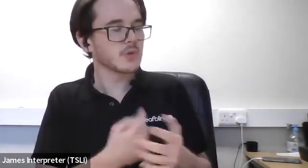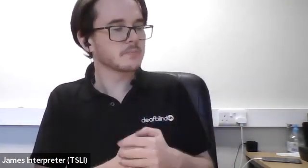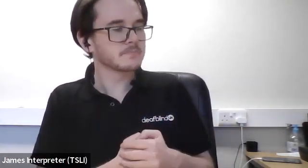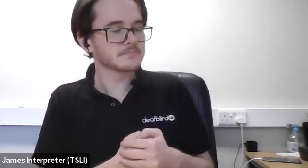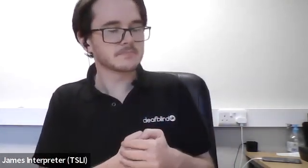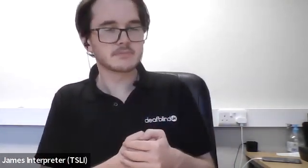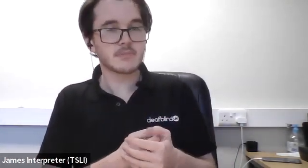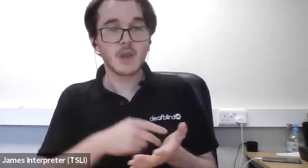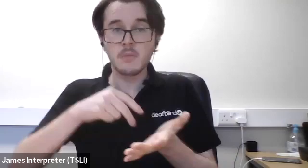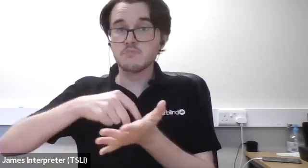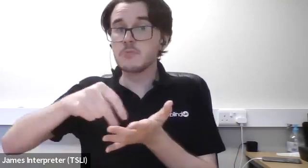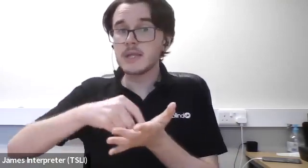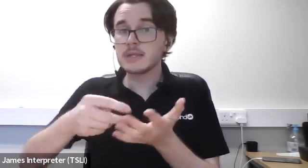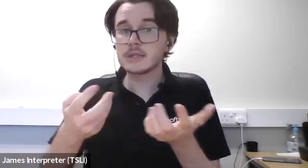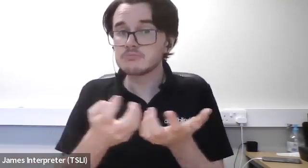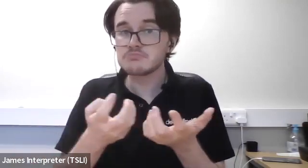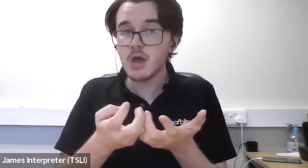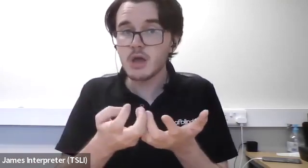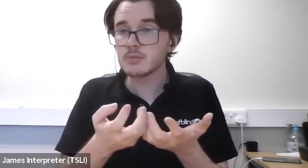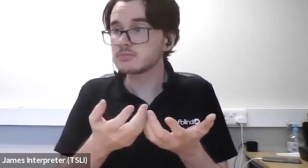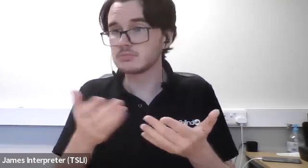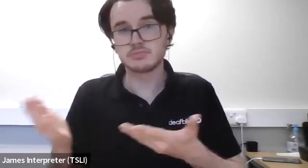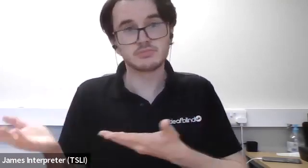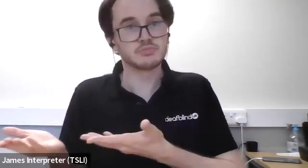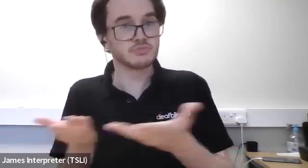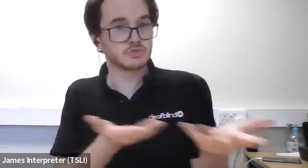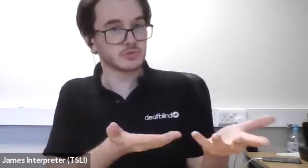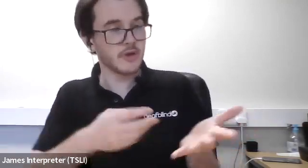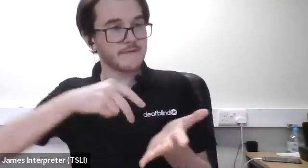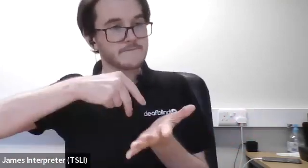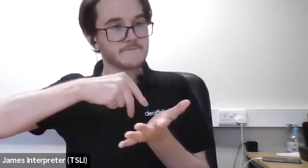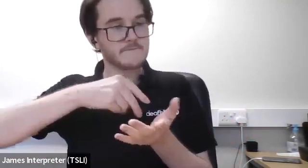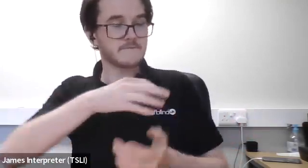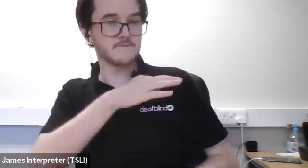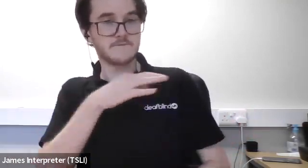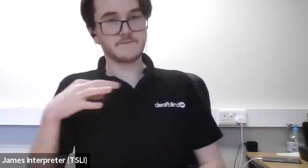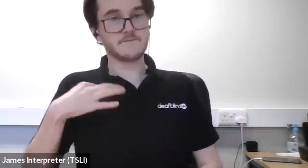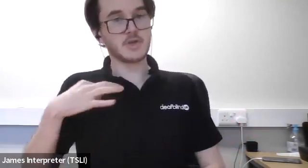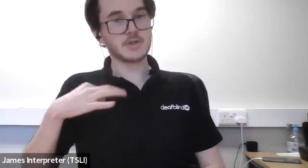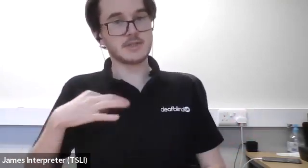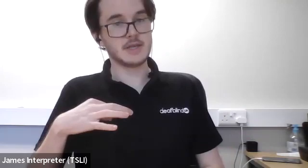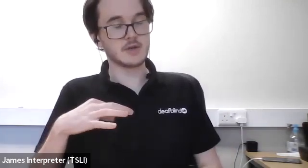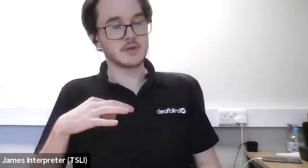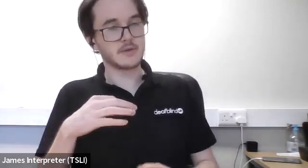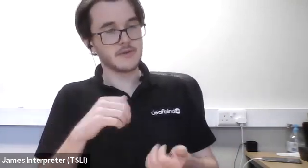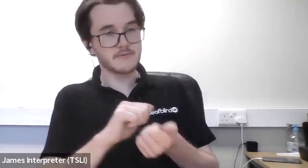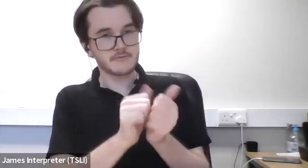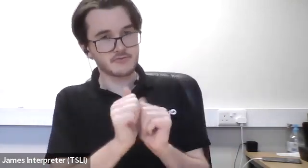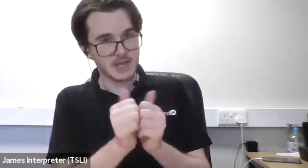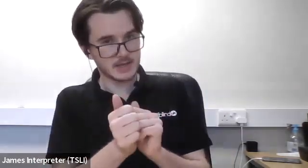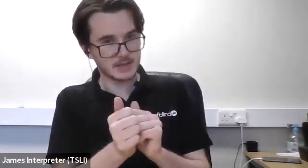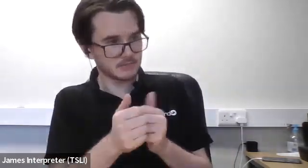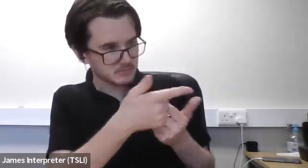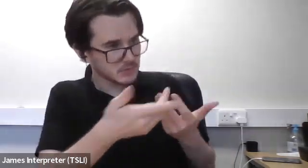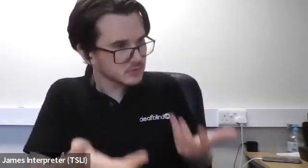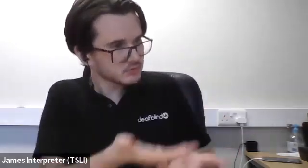The mobility side is covered through the provision of volunteer mobility buddies who will help a person to become active again